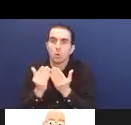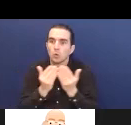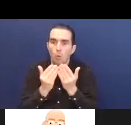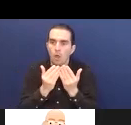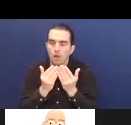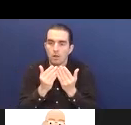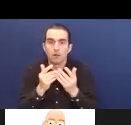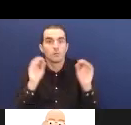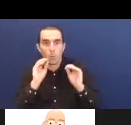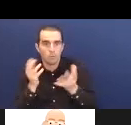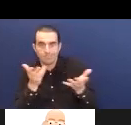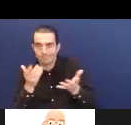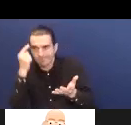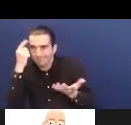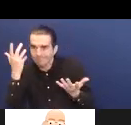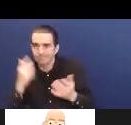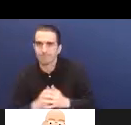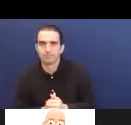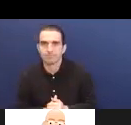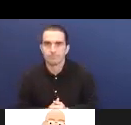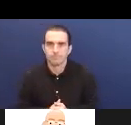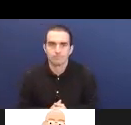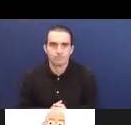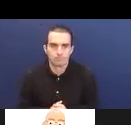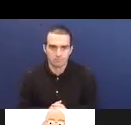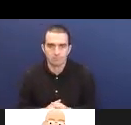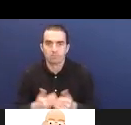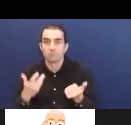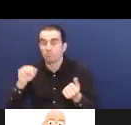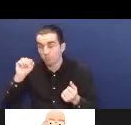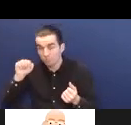Can we hop over to the next questions?